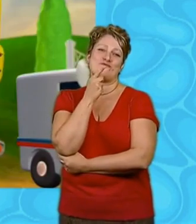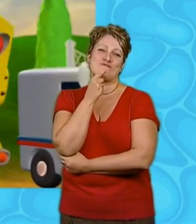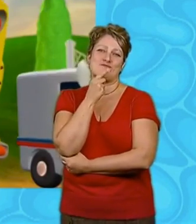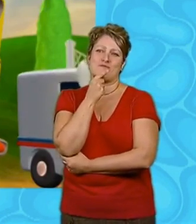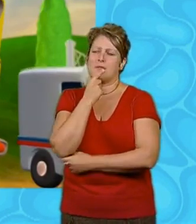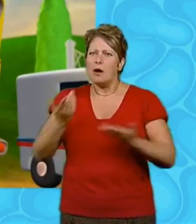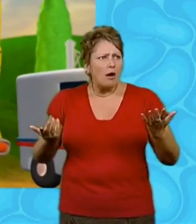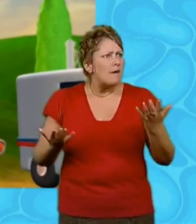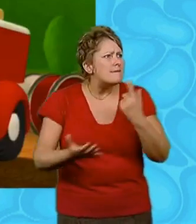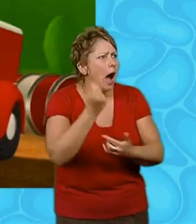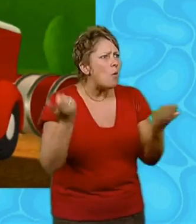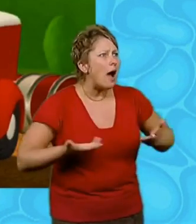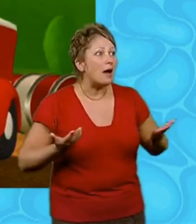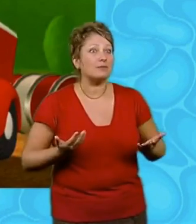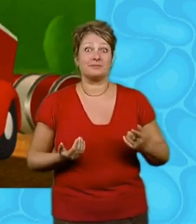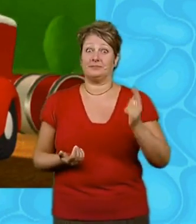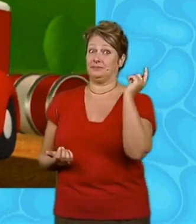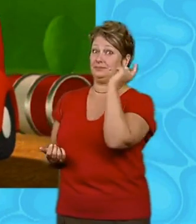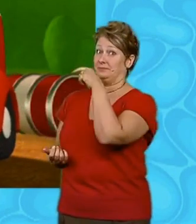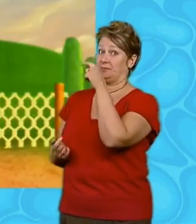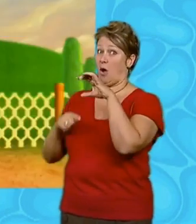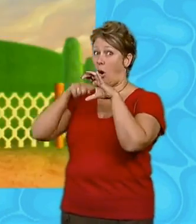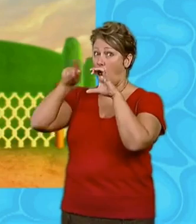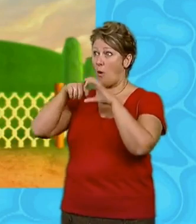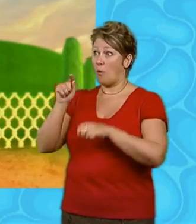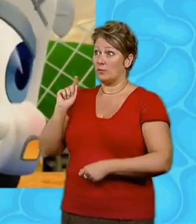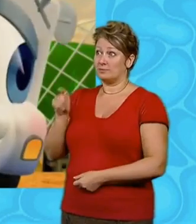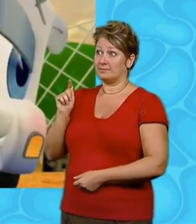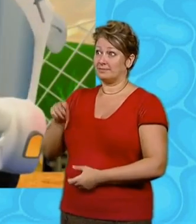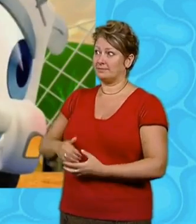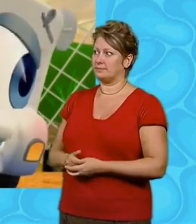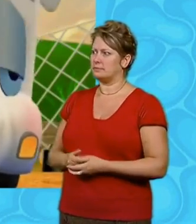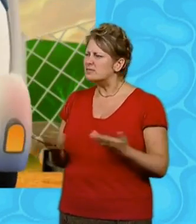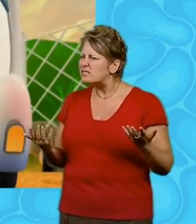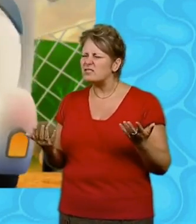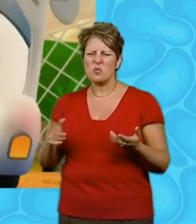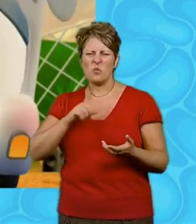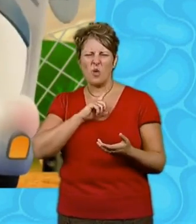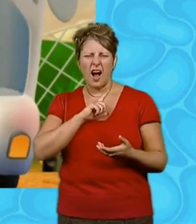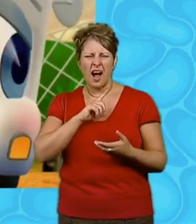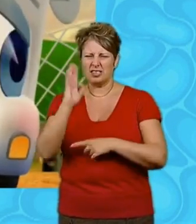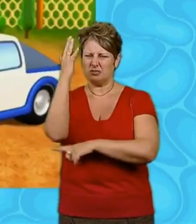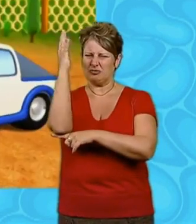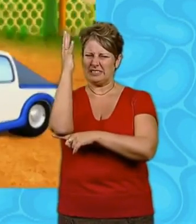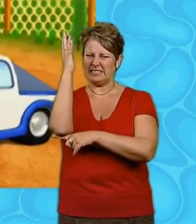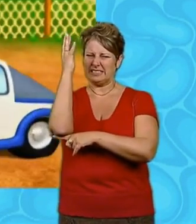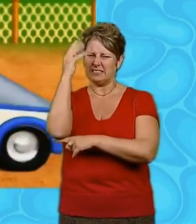But where did you find it all? Right here, in this knot hole. But who would hide our things in a tree?